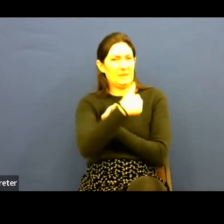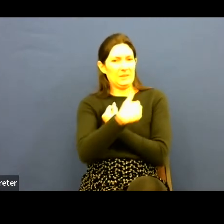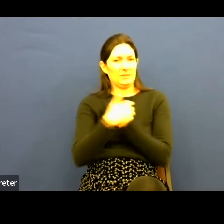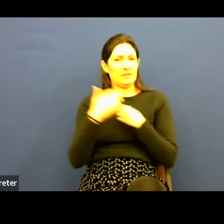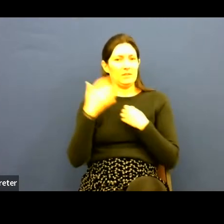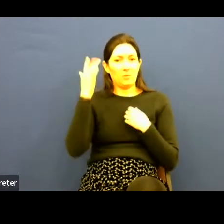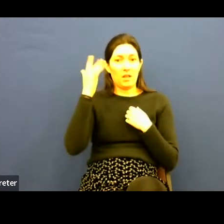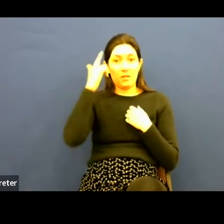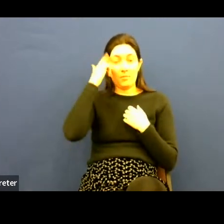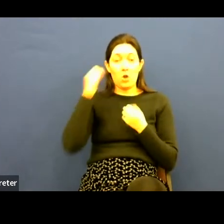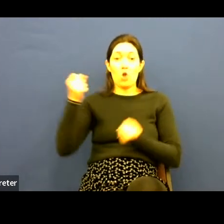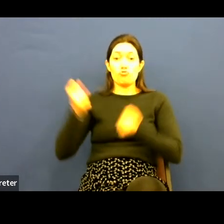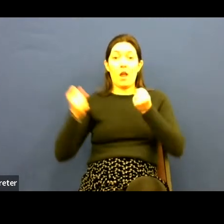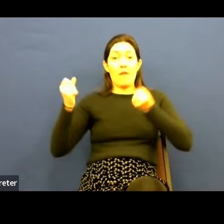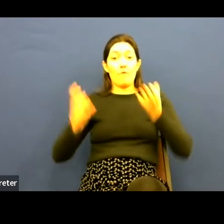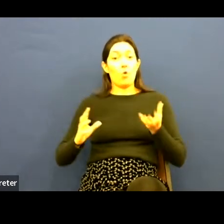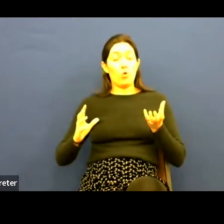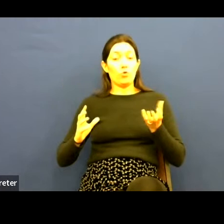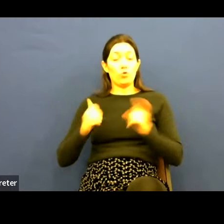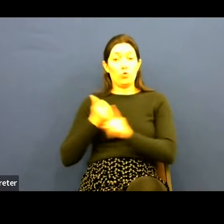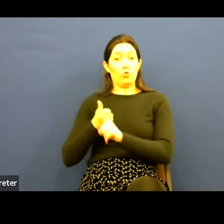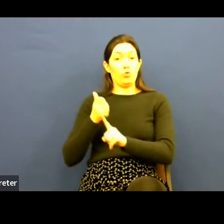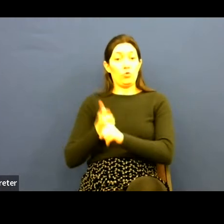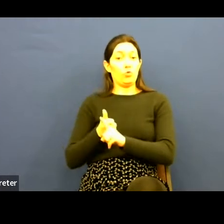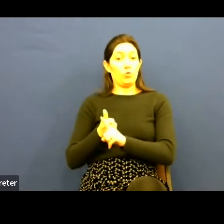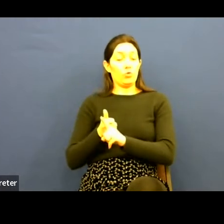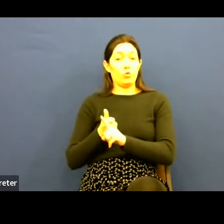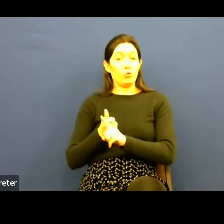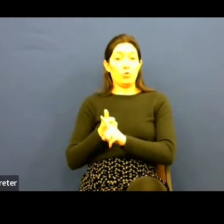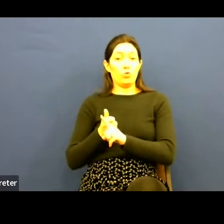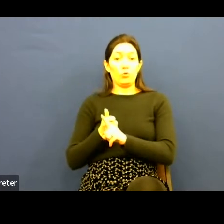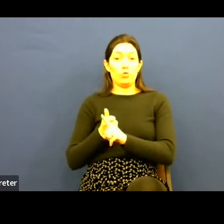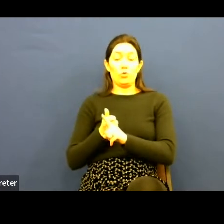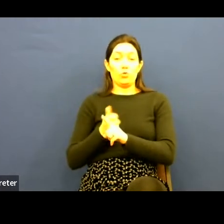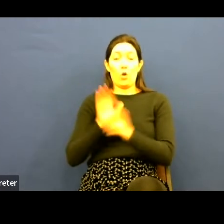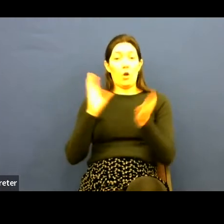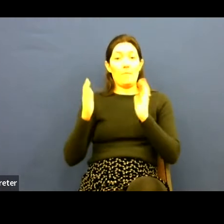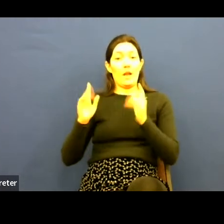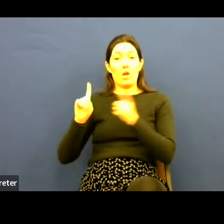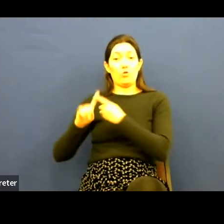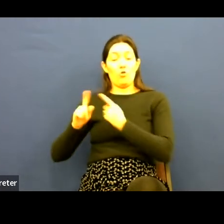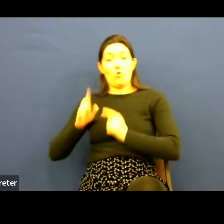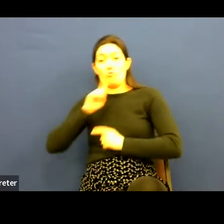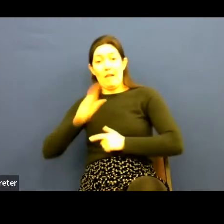drivers generally don't drive like they do on the civil engineering maps.